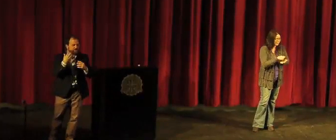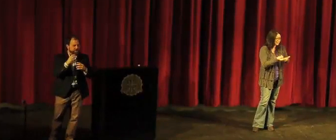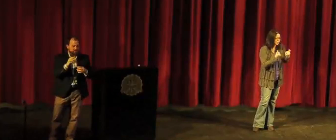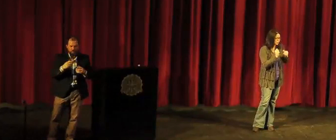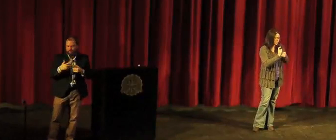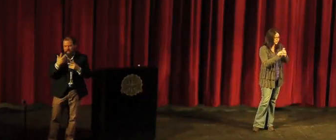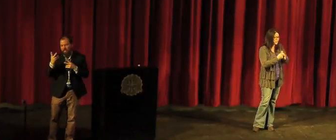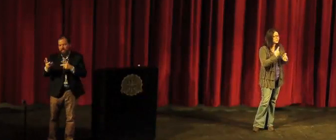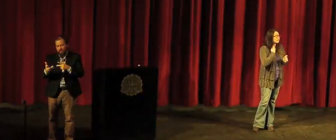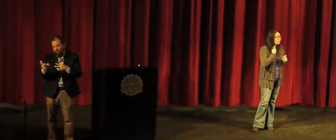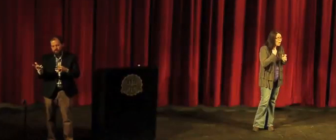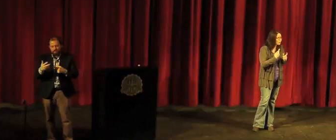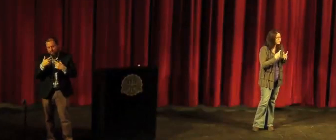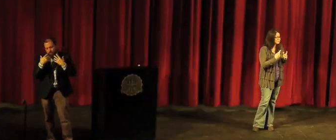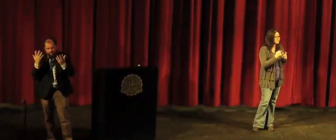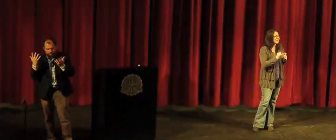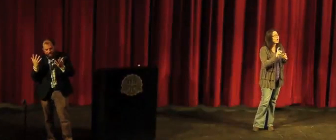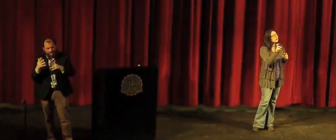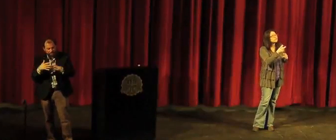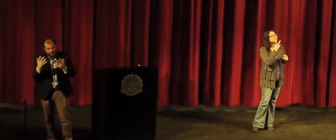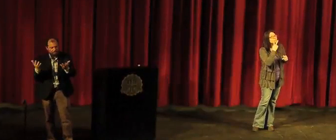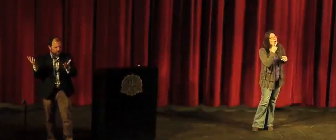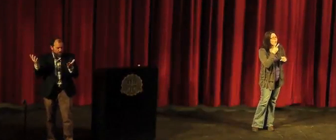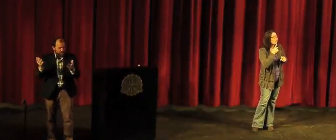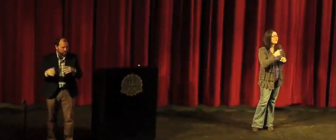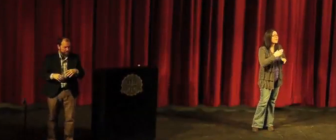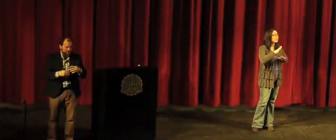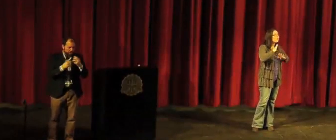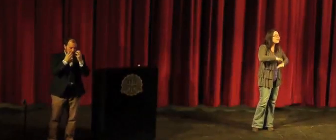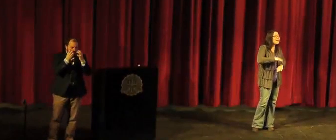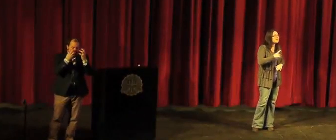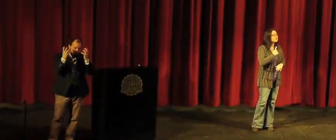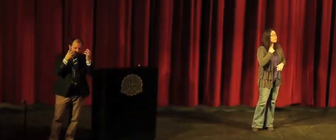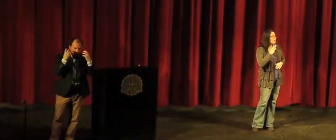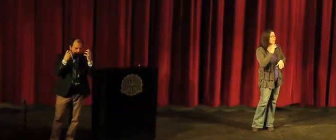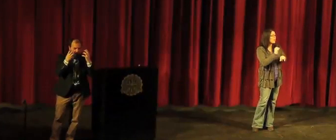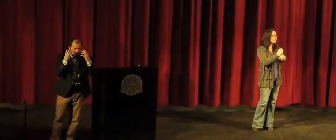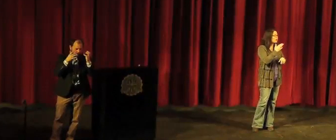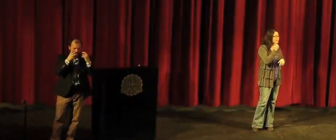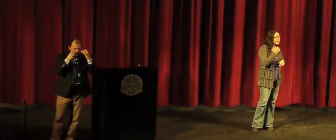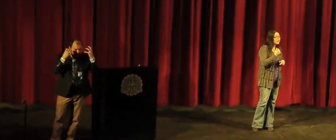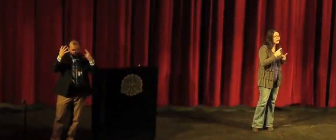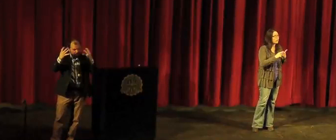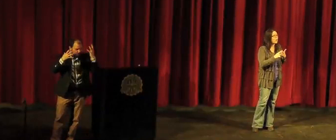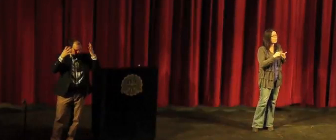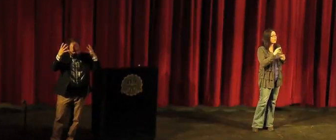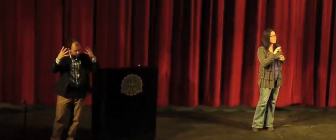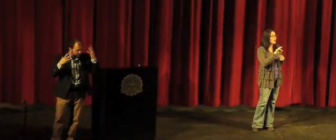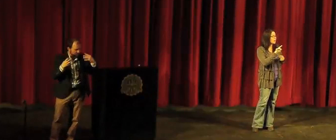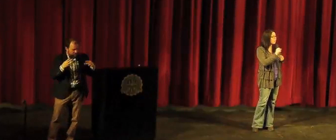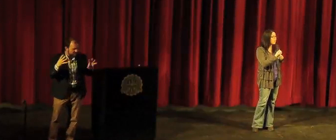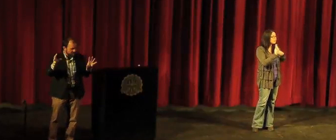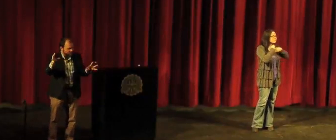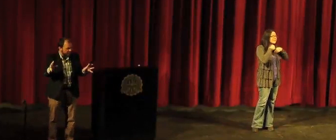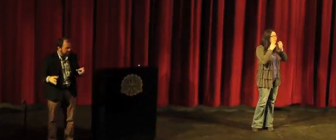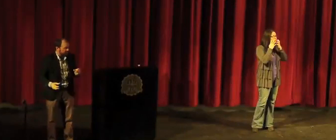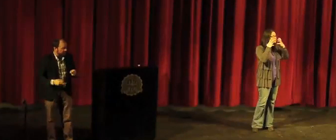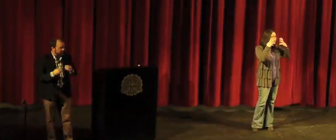to change his throat. They're like, oh, you should smoke, it'll relax your throat, that'll work better, or fill your mouth with marbles and that'll stretch out your